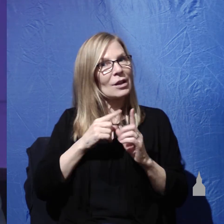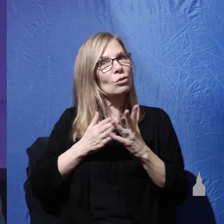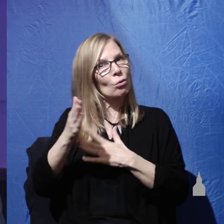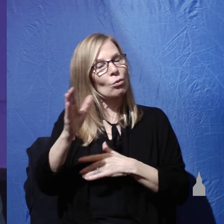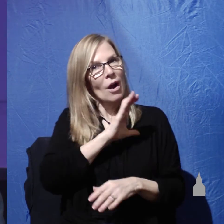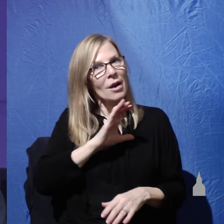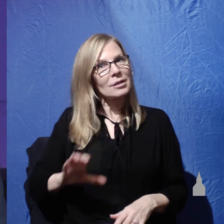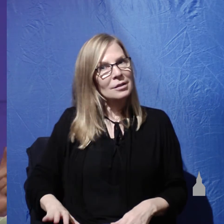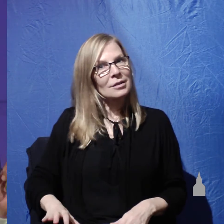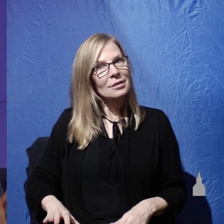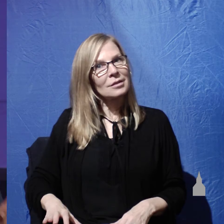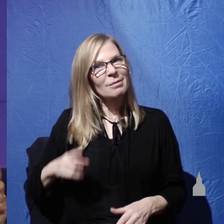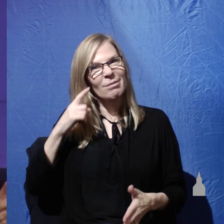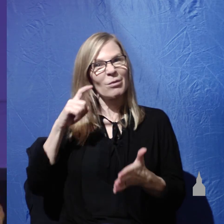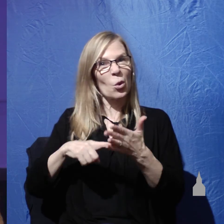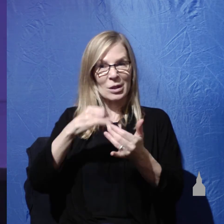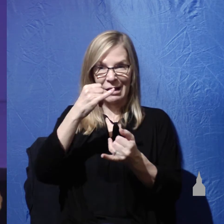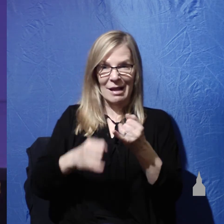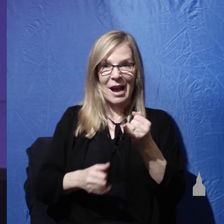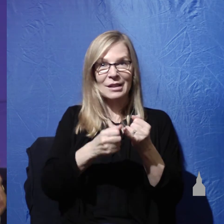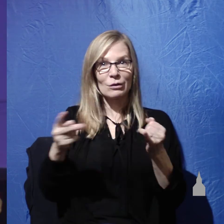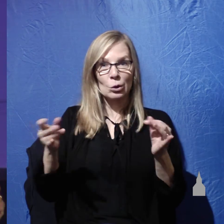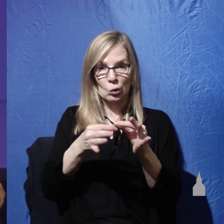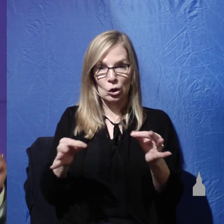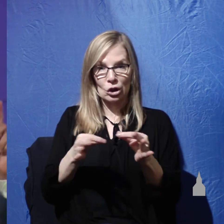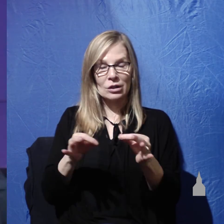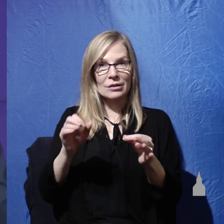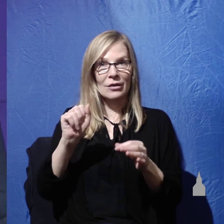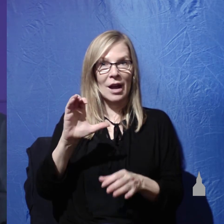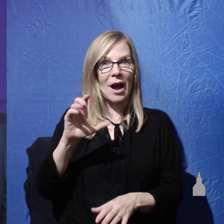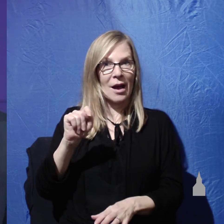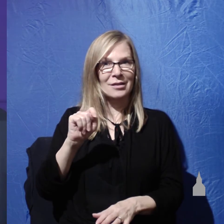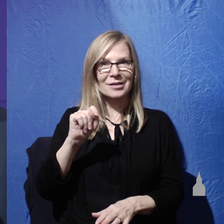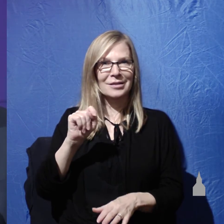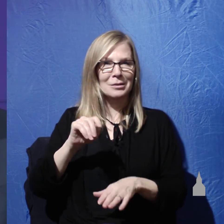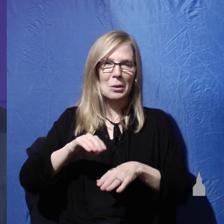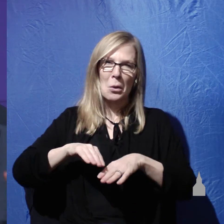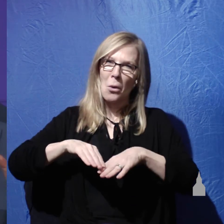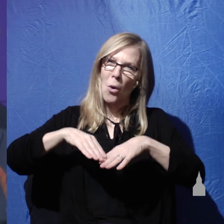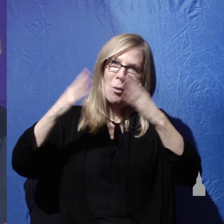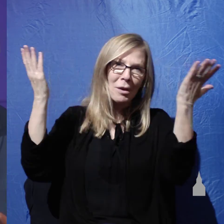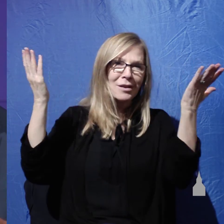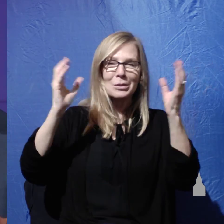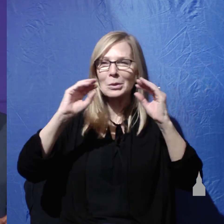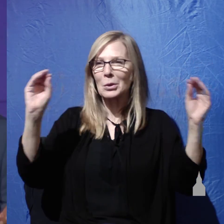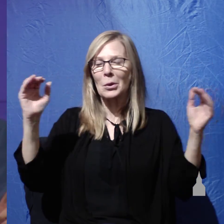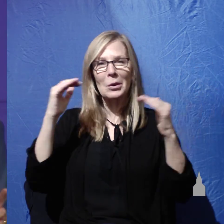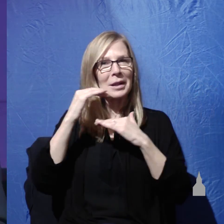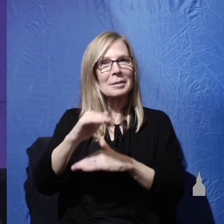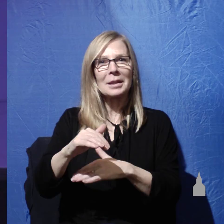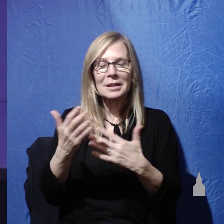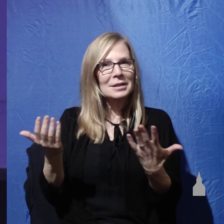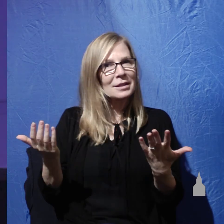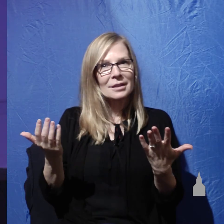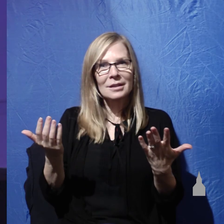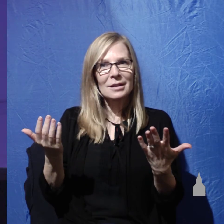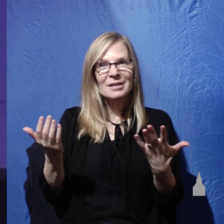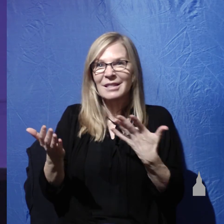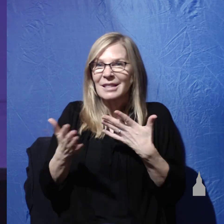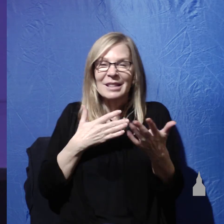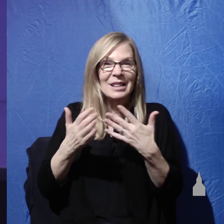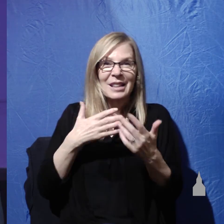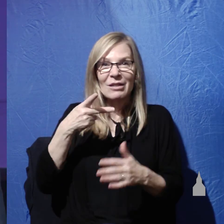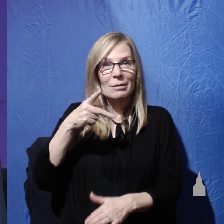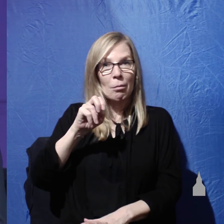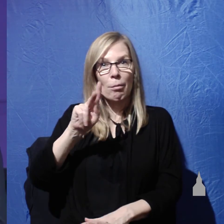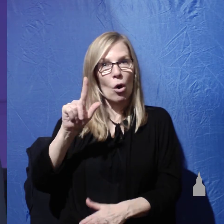in Christ. And notice the last few words of Acts, with all openness, unhindered. In other words, even in